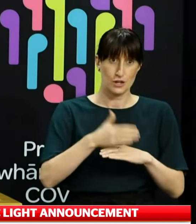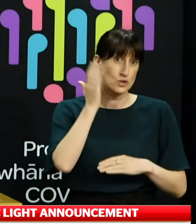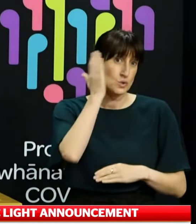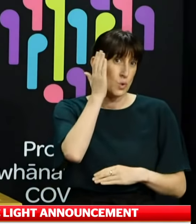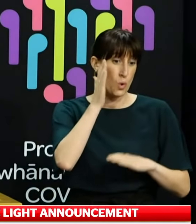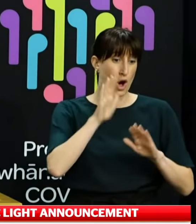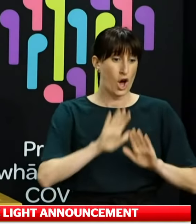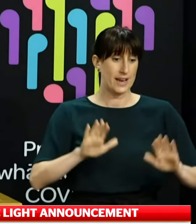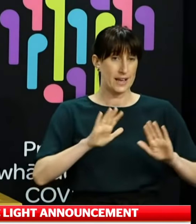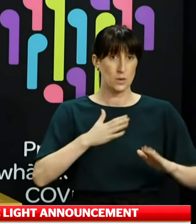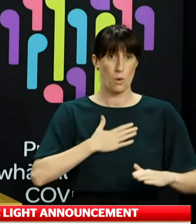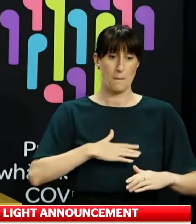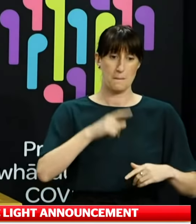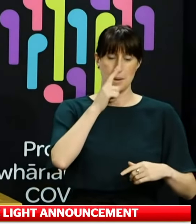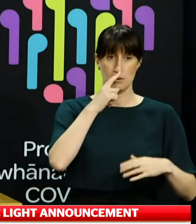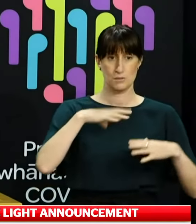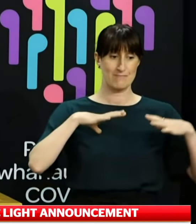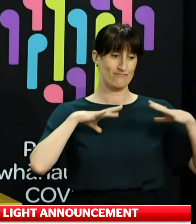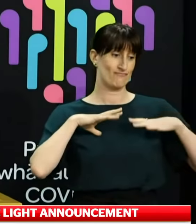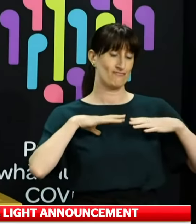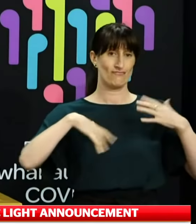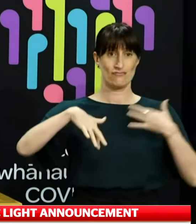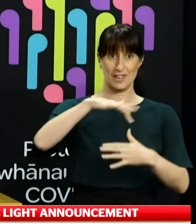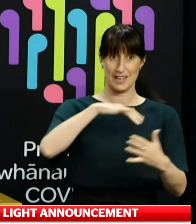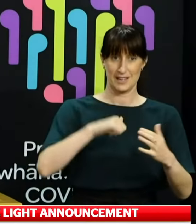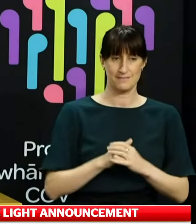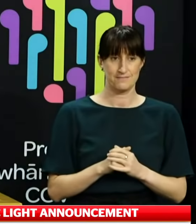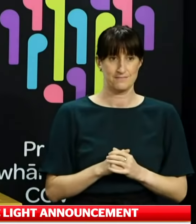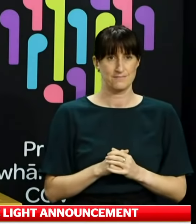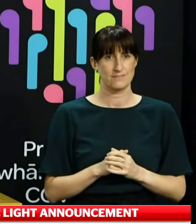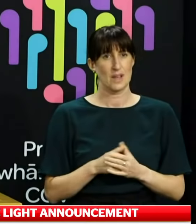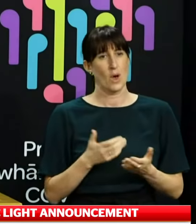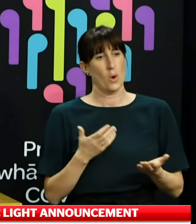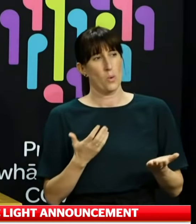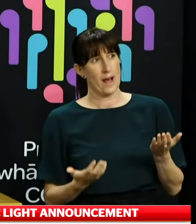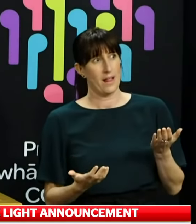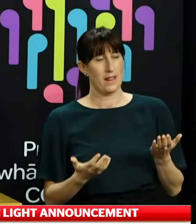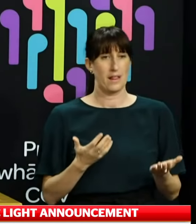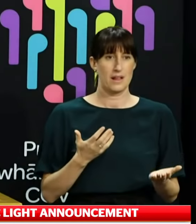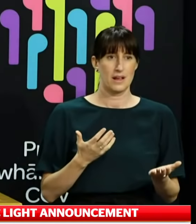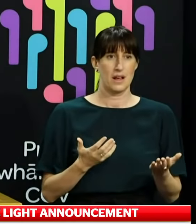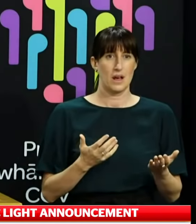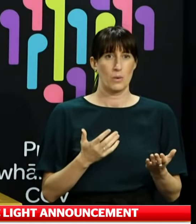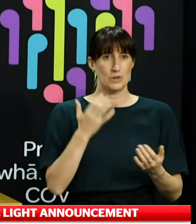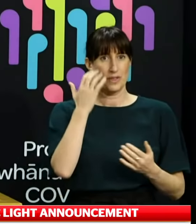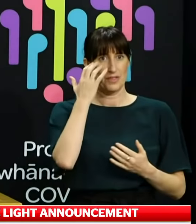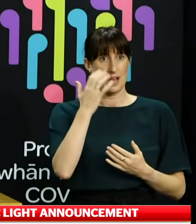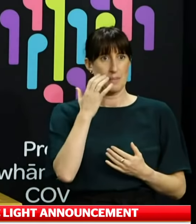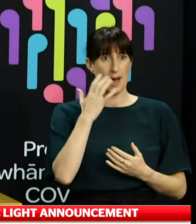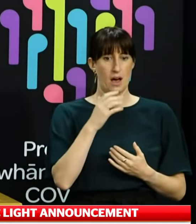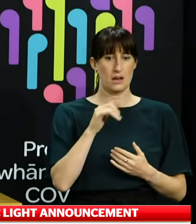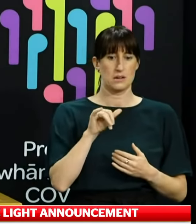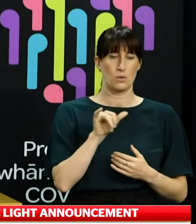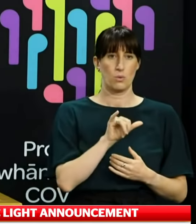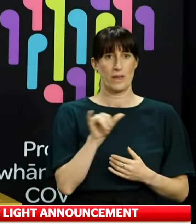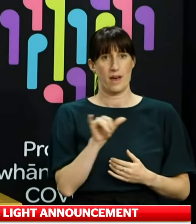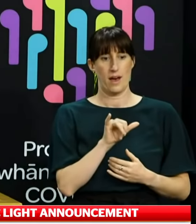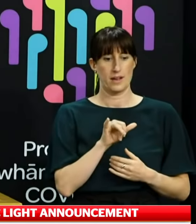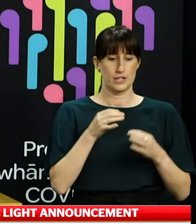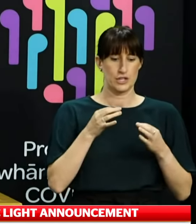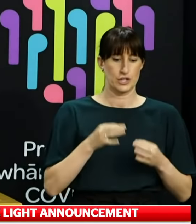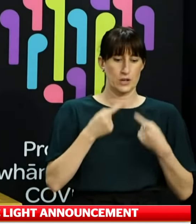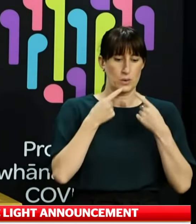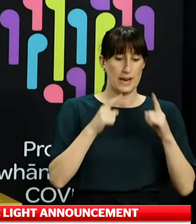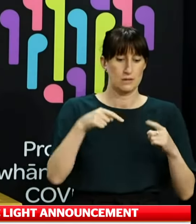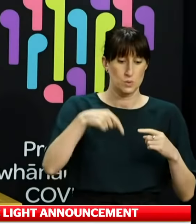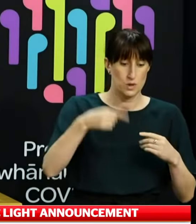Probably the only difference there was a question of about 24 hours in timing, whether we did it from tonight or from tomorrow night. Ultimately,